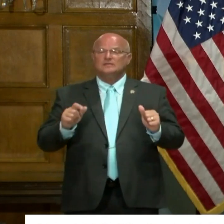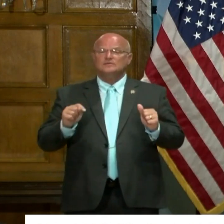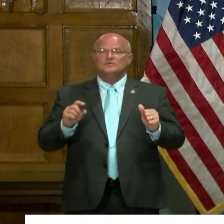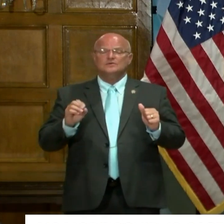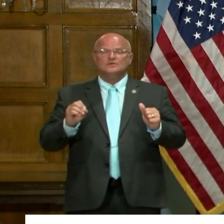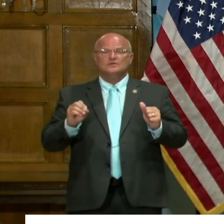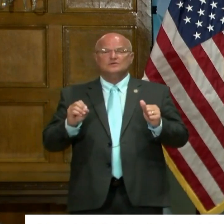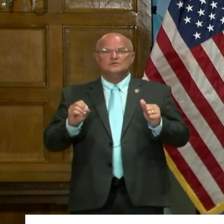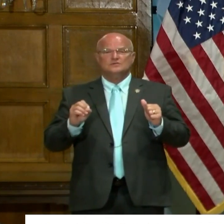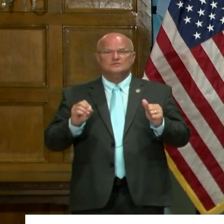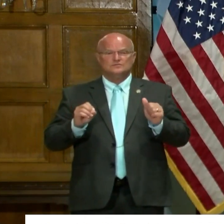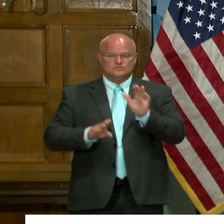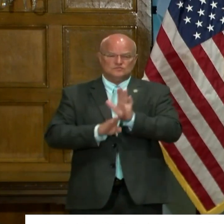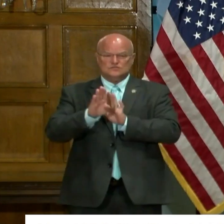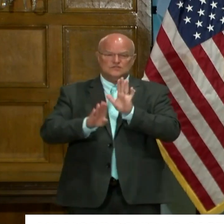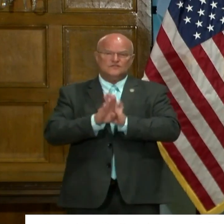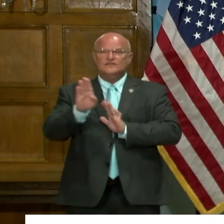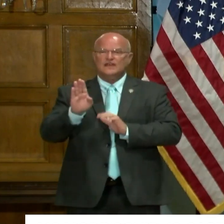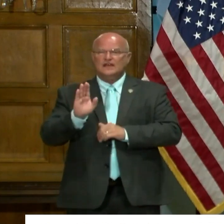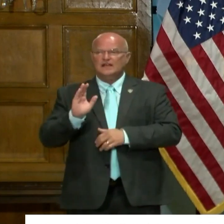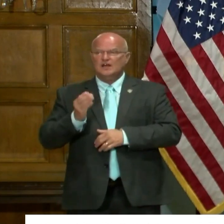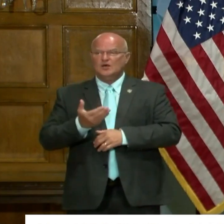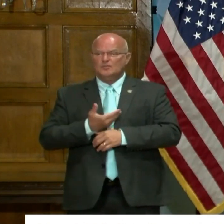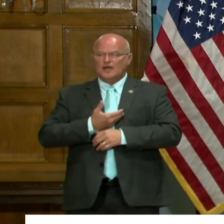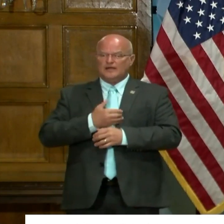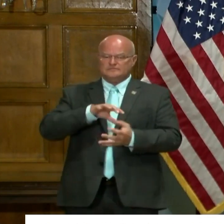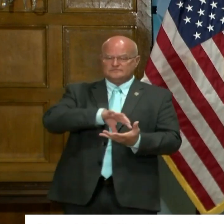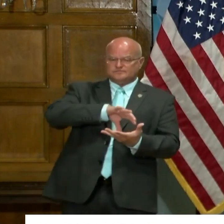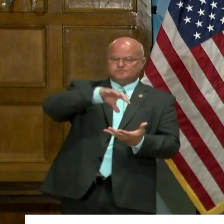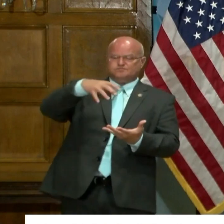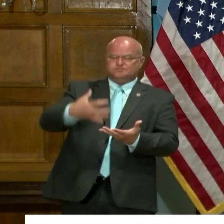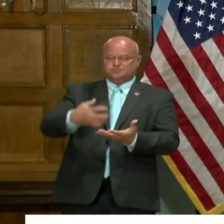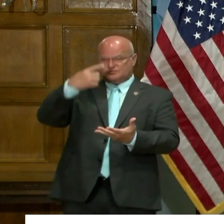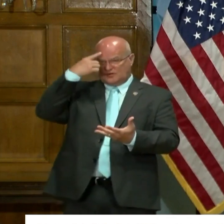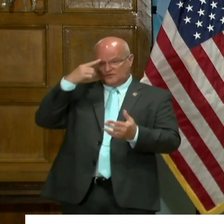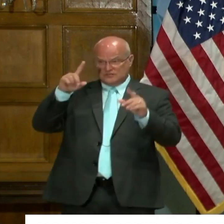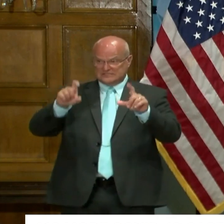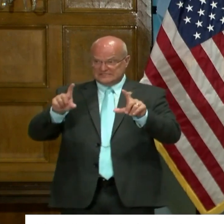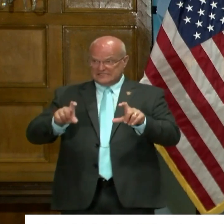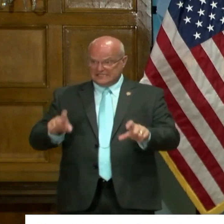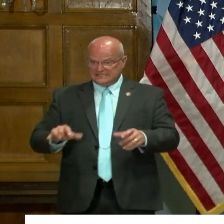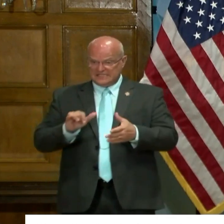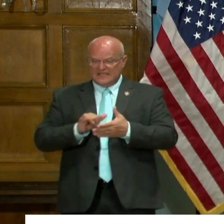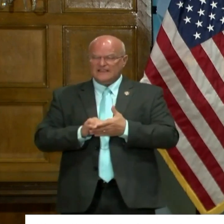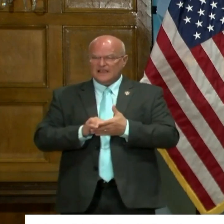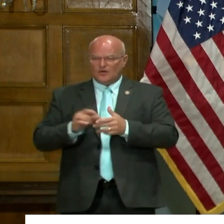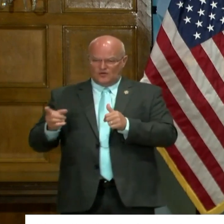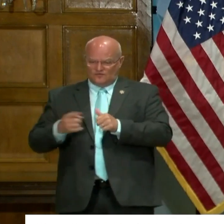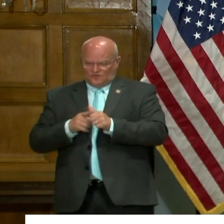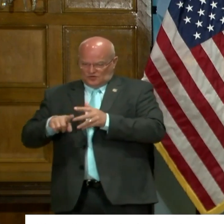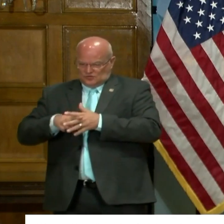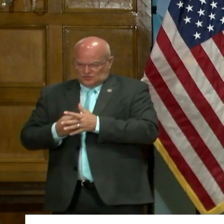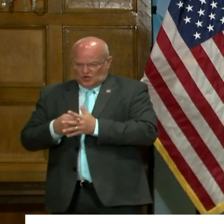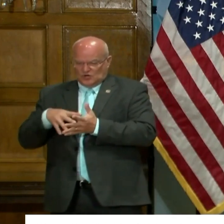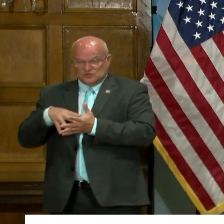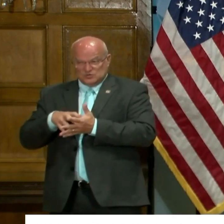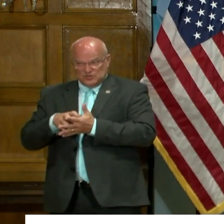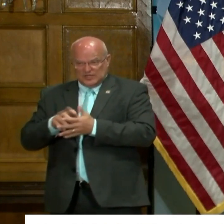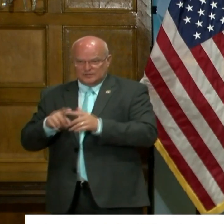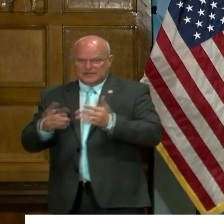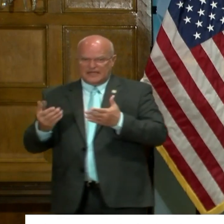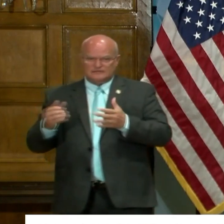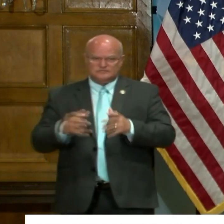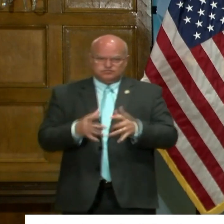to develop our supply chain for testing, particularly. That was weak whenever we were talking about flattening the